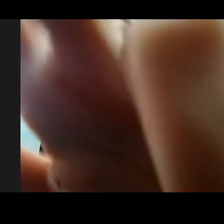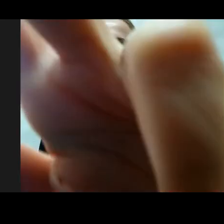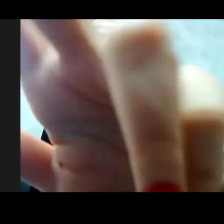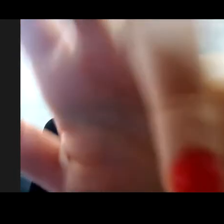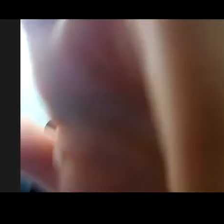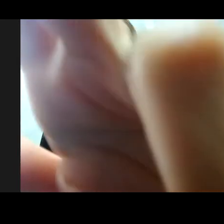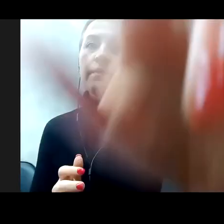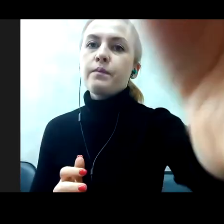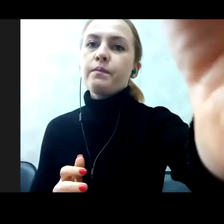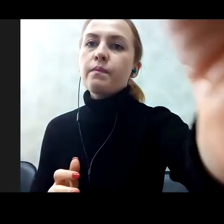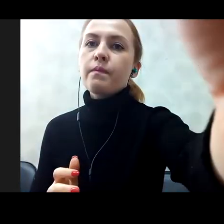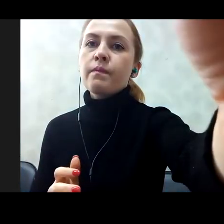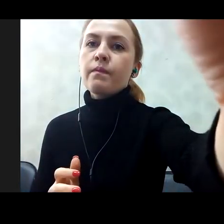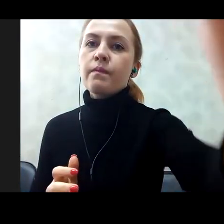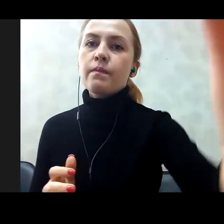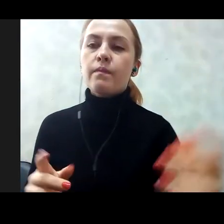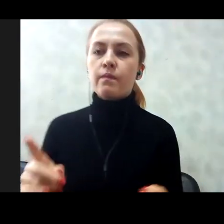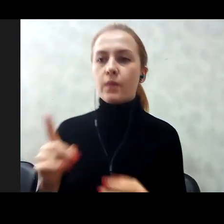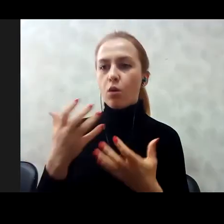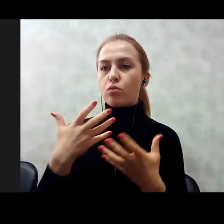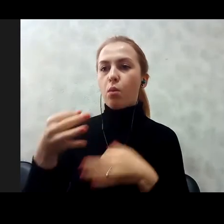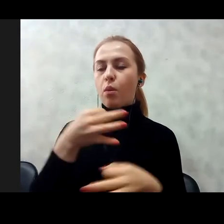And one more thing, if I may.